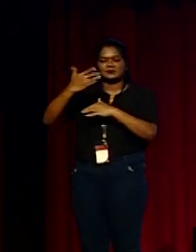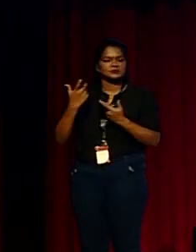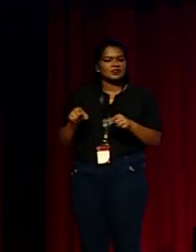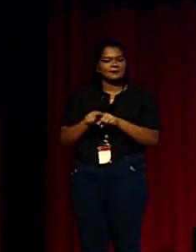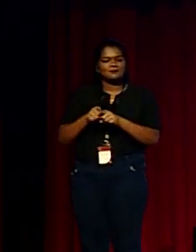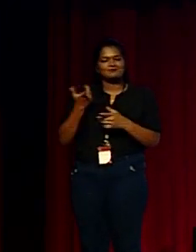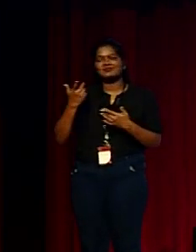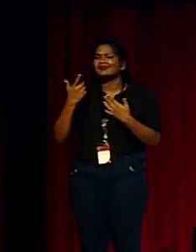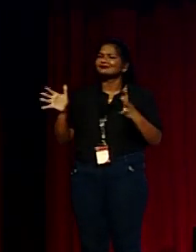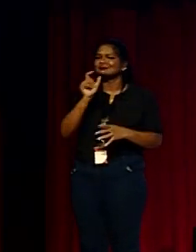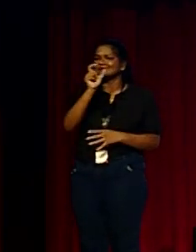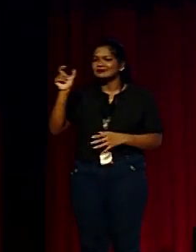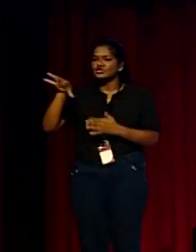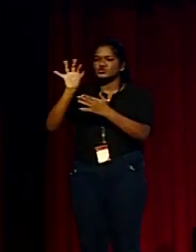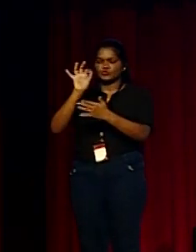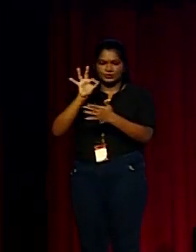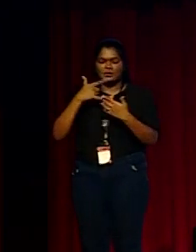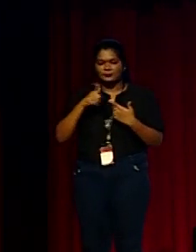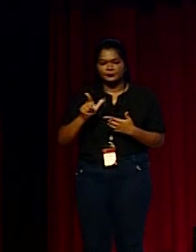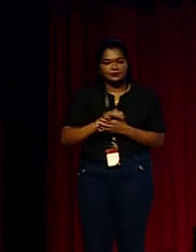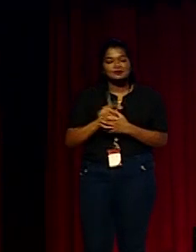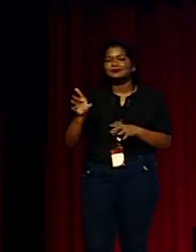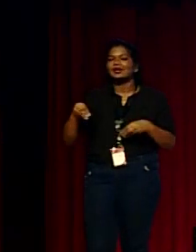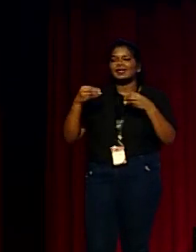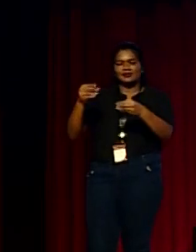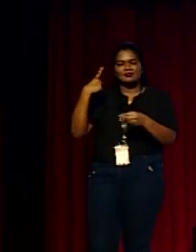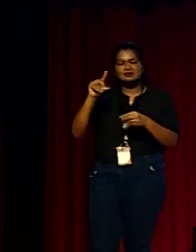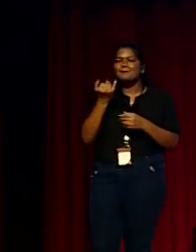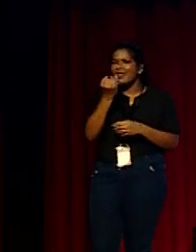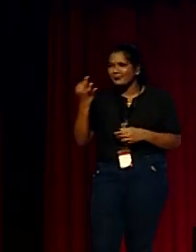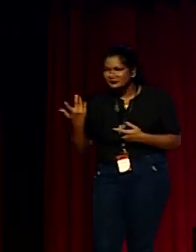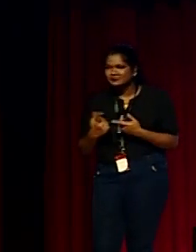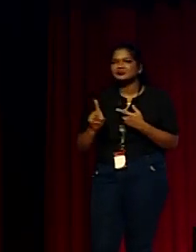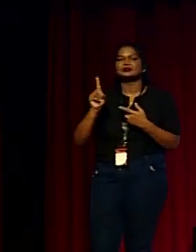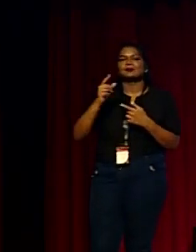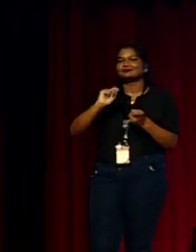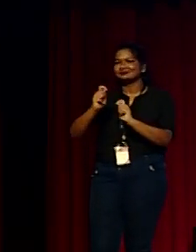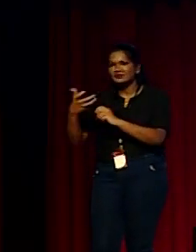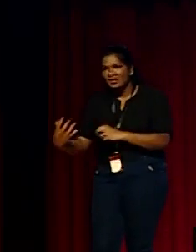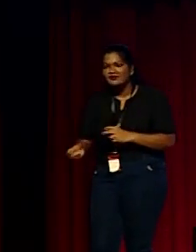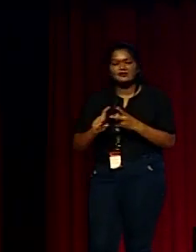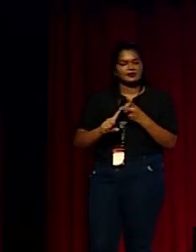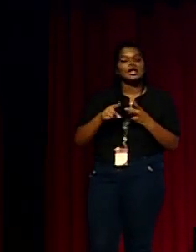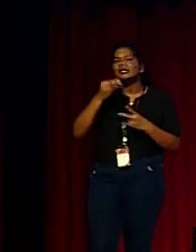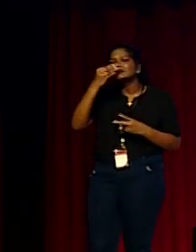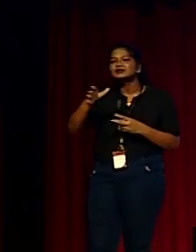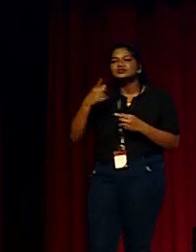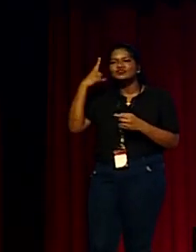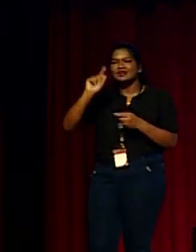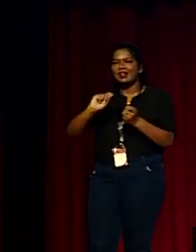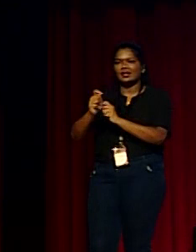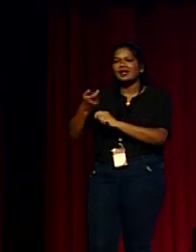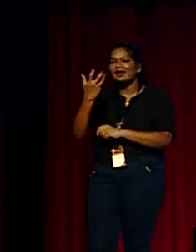type maximum characters and provides a maximum number of correction operators to easily correct